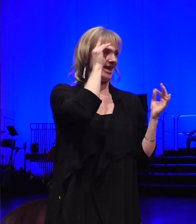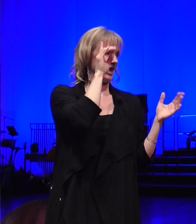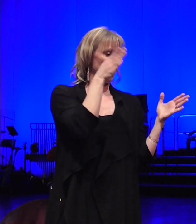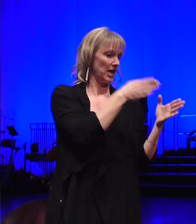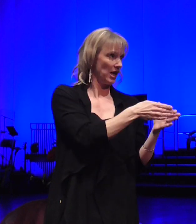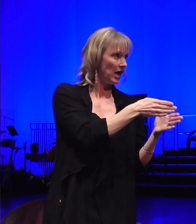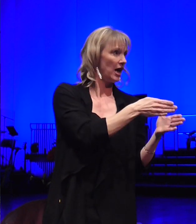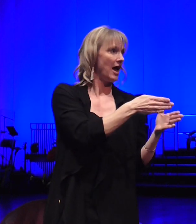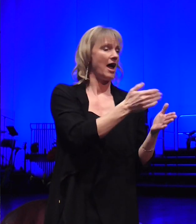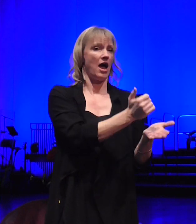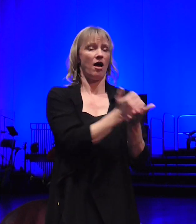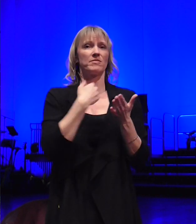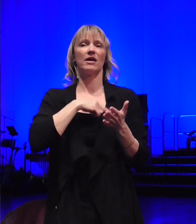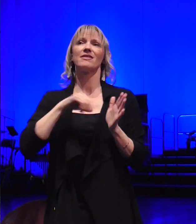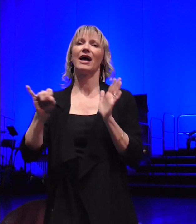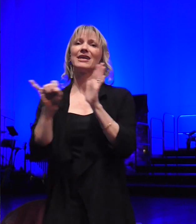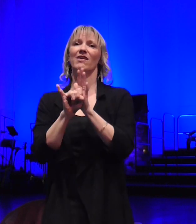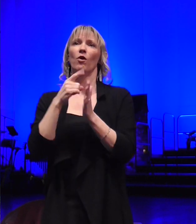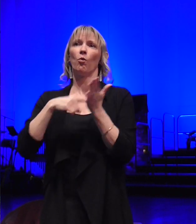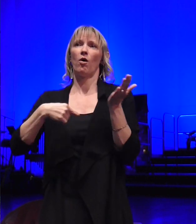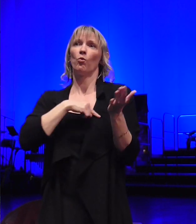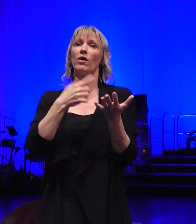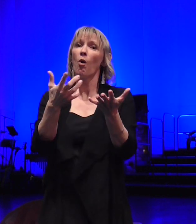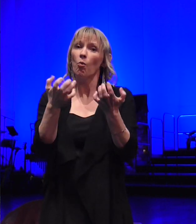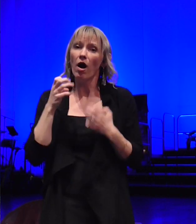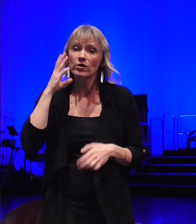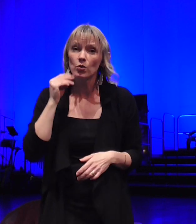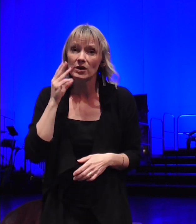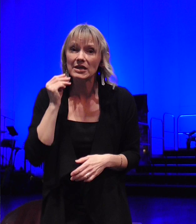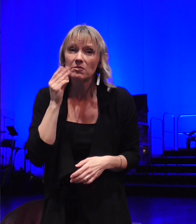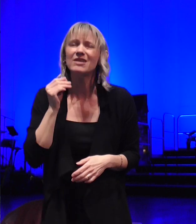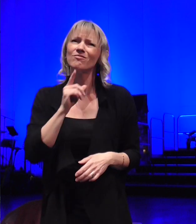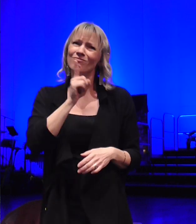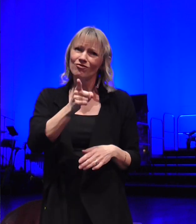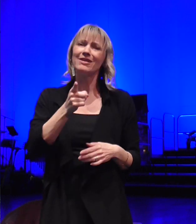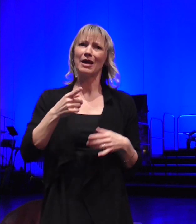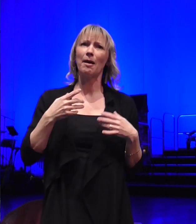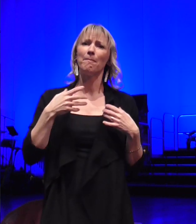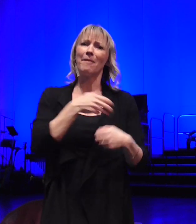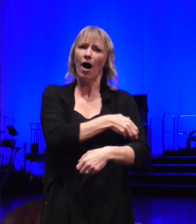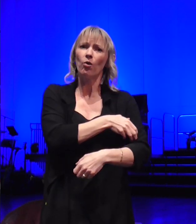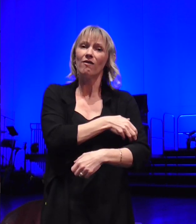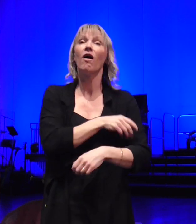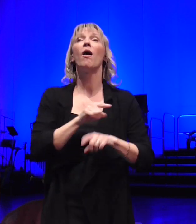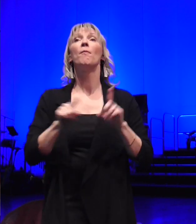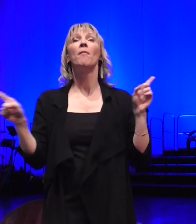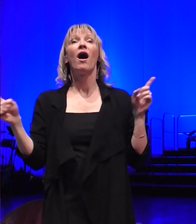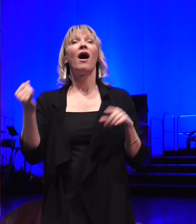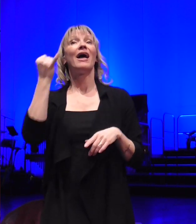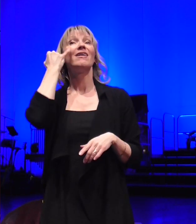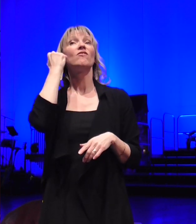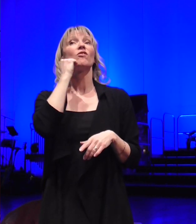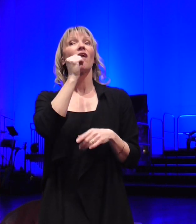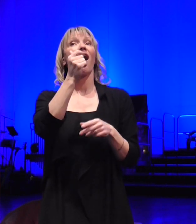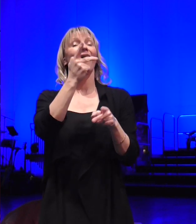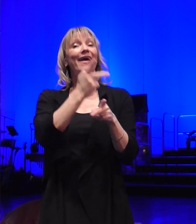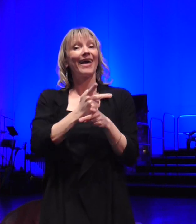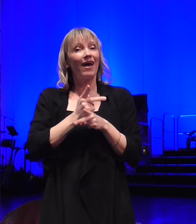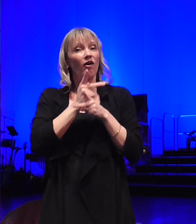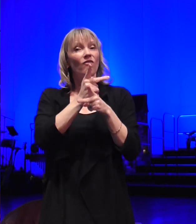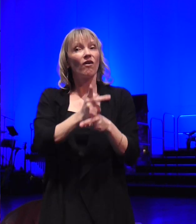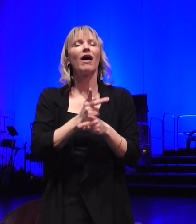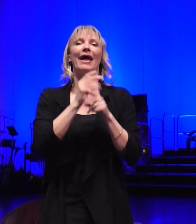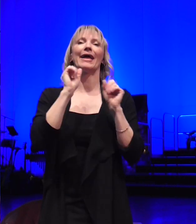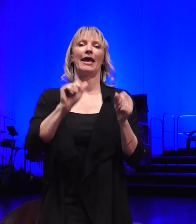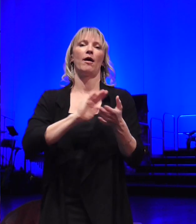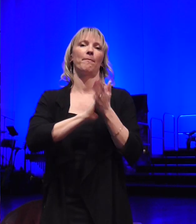to identify what we want to experience. So it's very powerful. However, if you're not careful, it can become kind